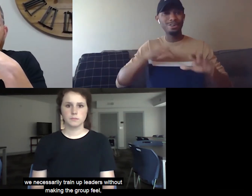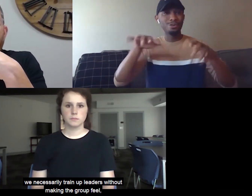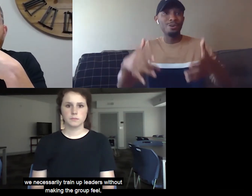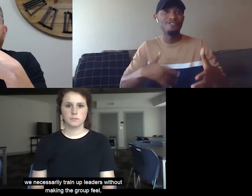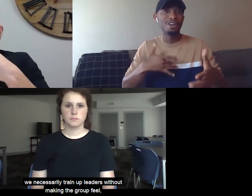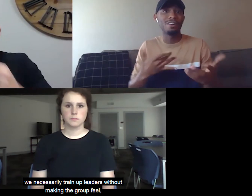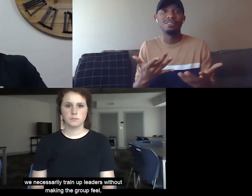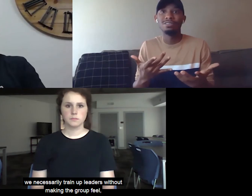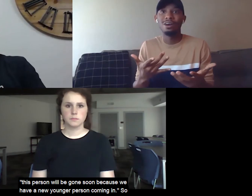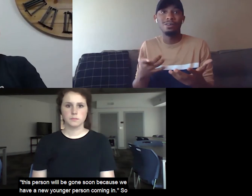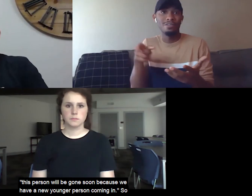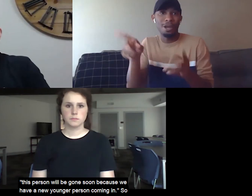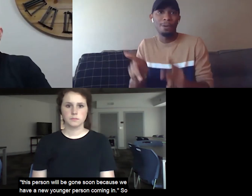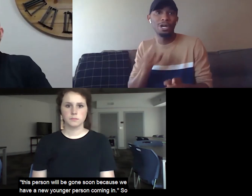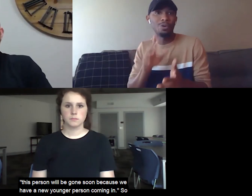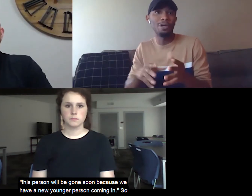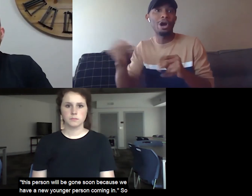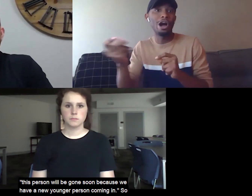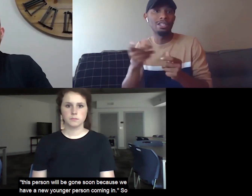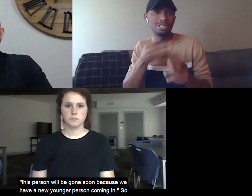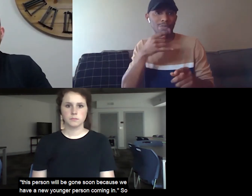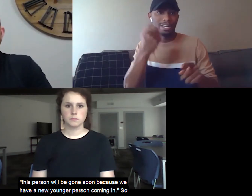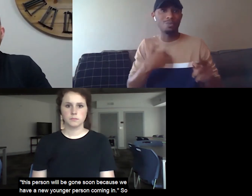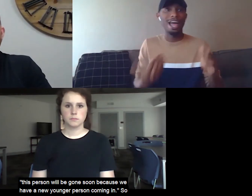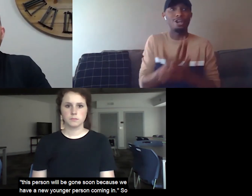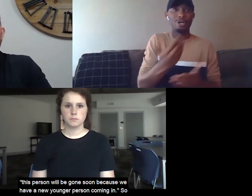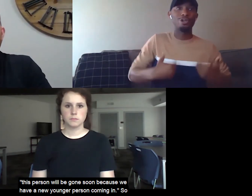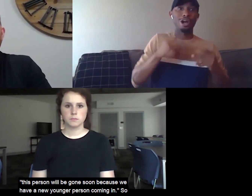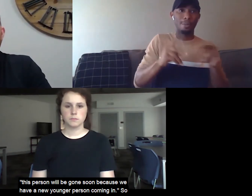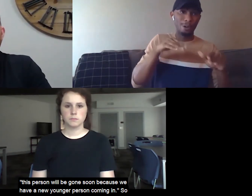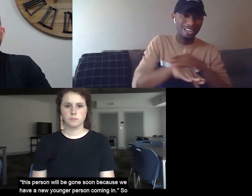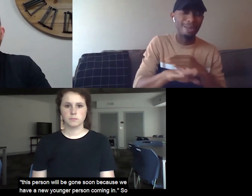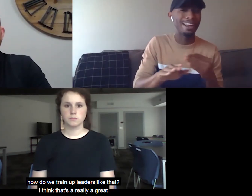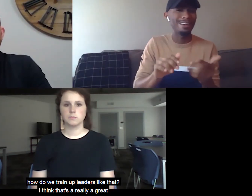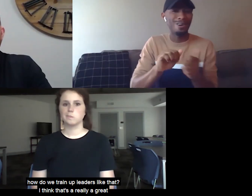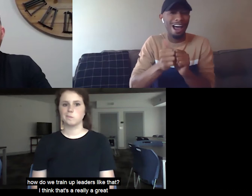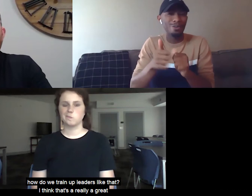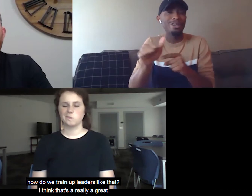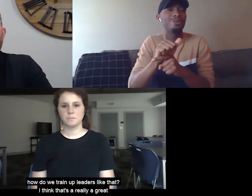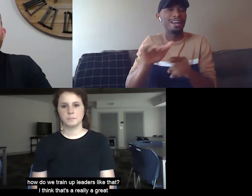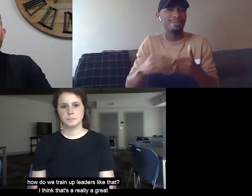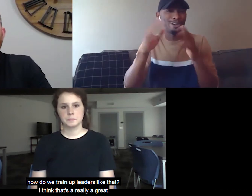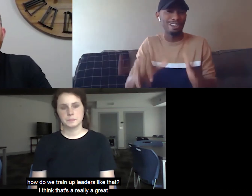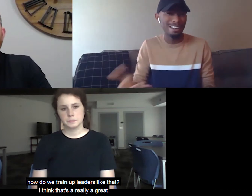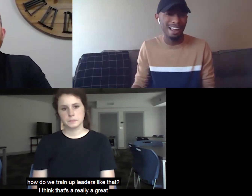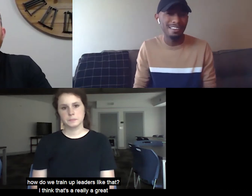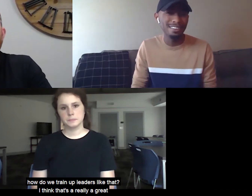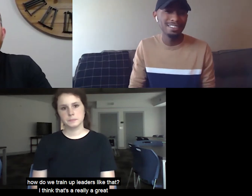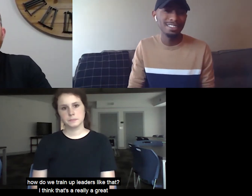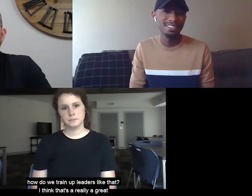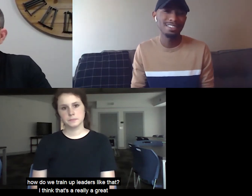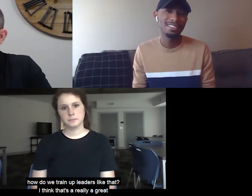making the group feel, oh, this person will be gone soon because we have a new younger person coming in? So how do we train up leaders like